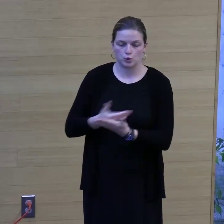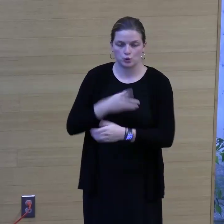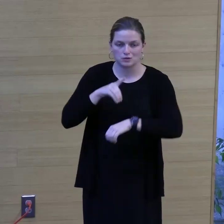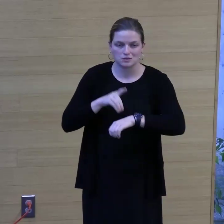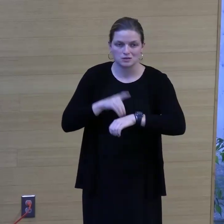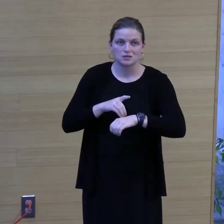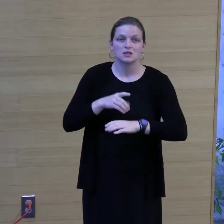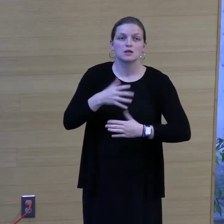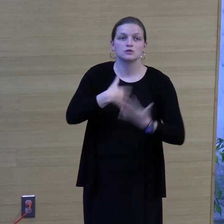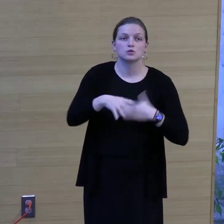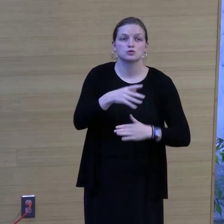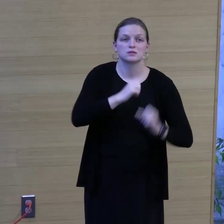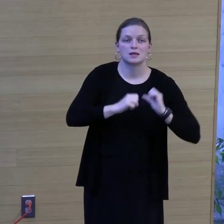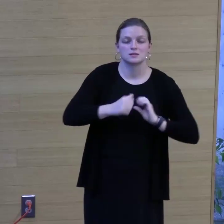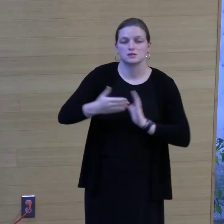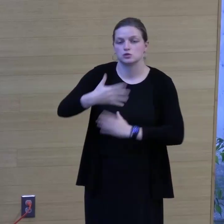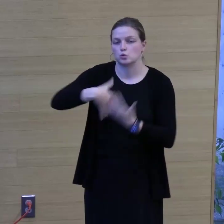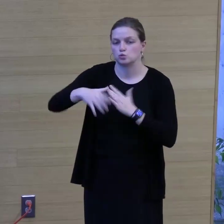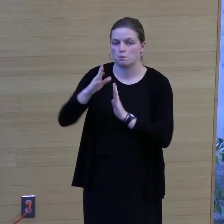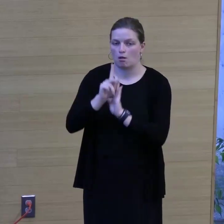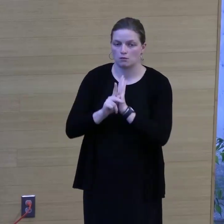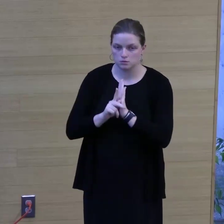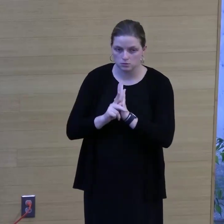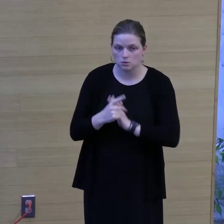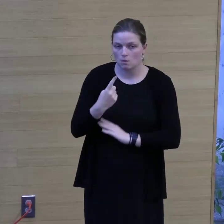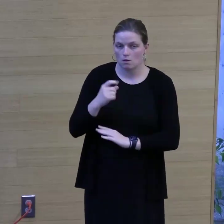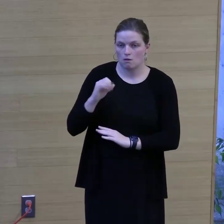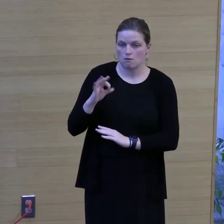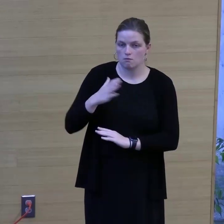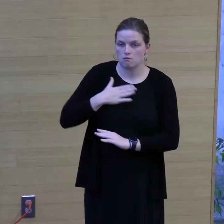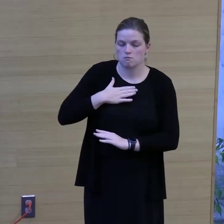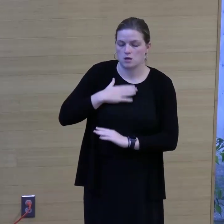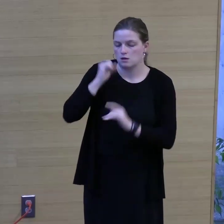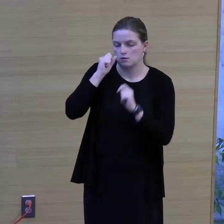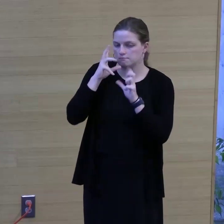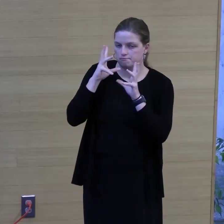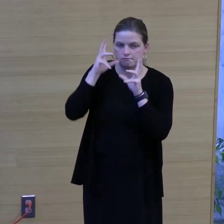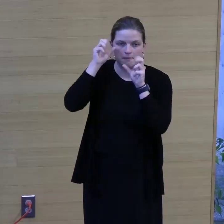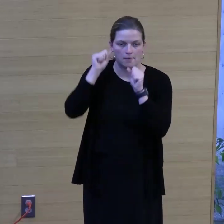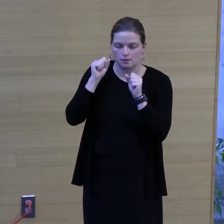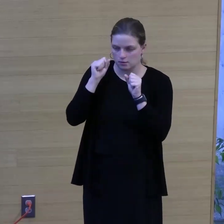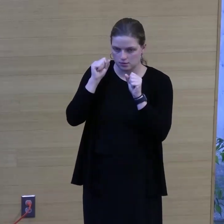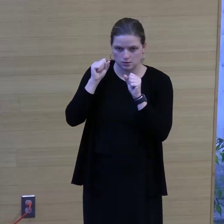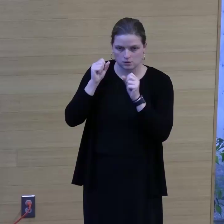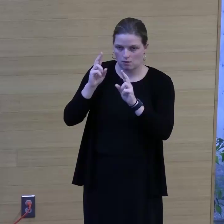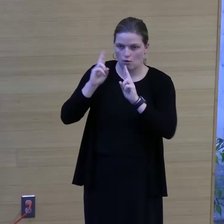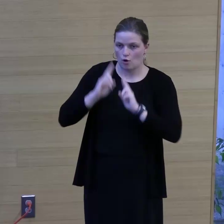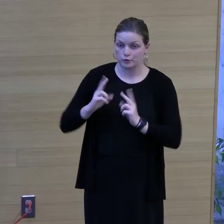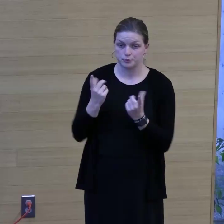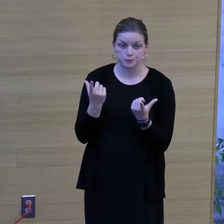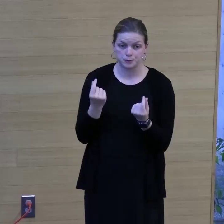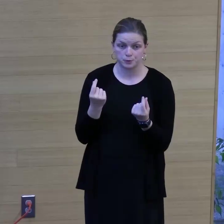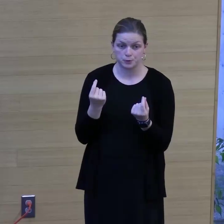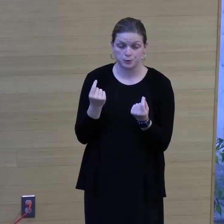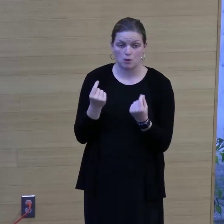Social Policy here at Brandeis, where one of my extraordinary honors is